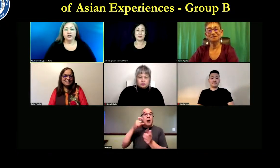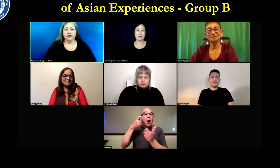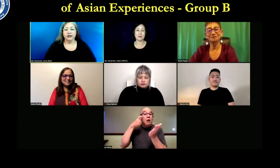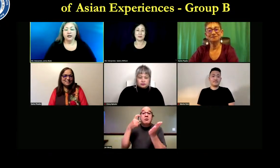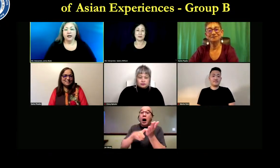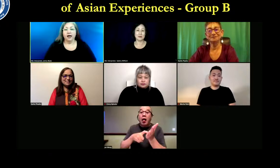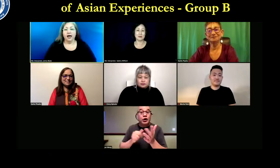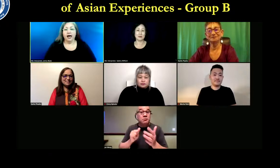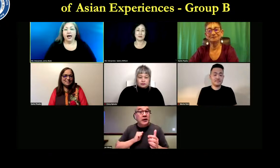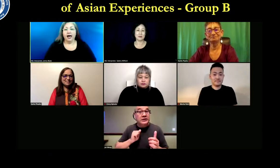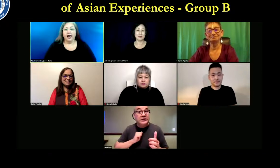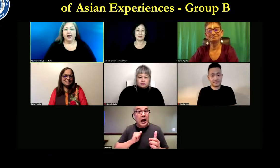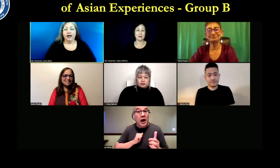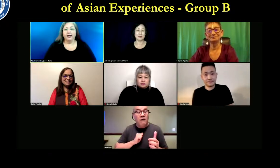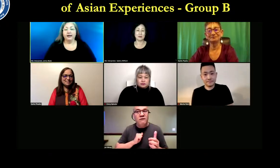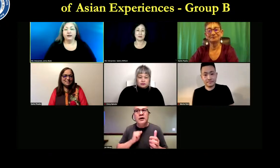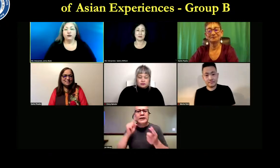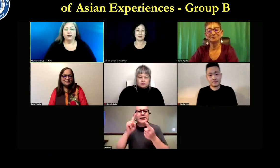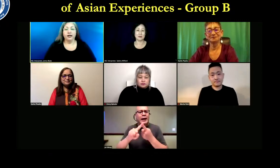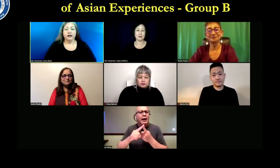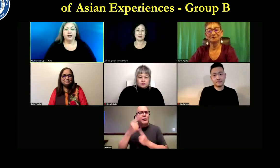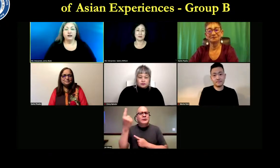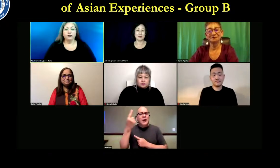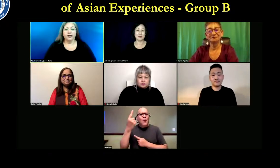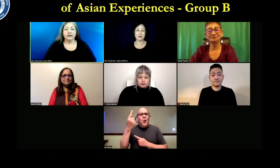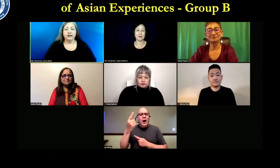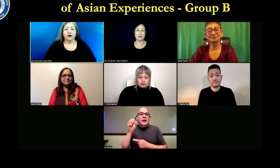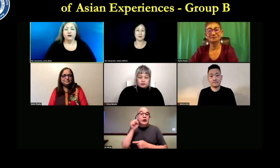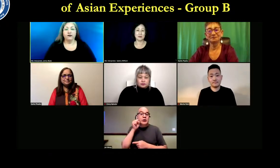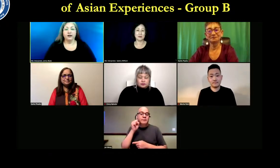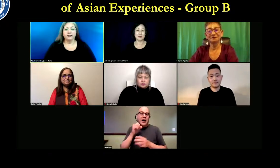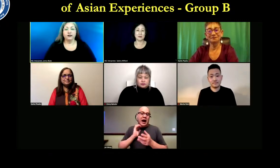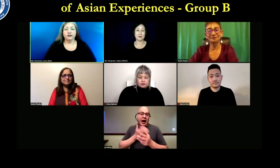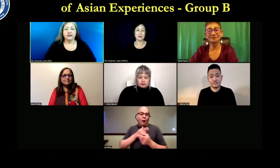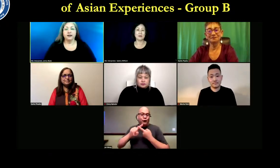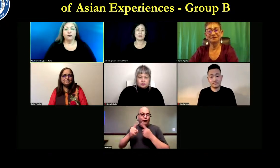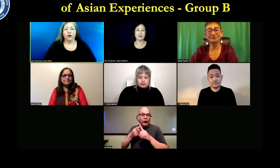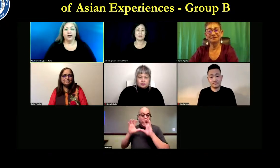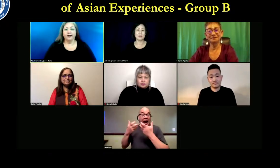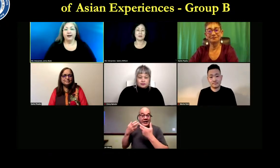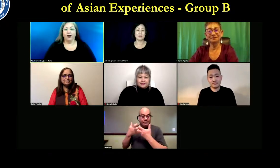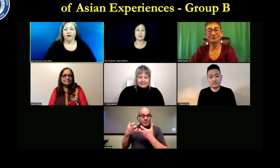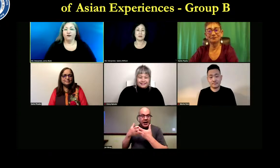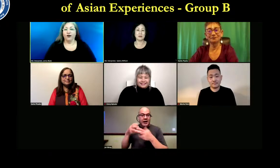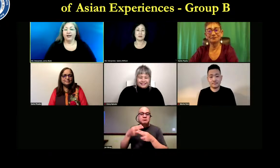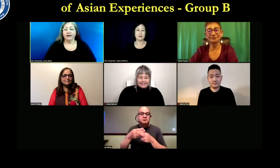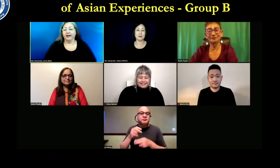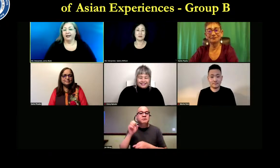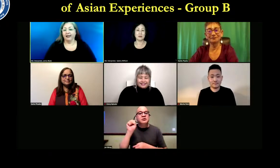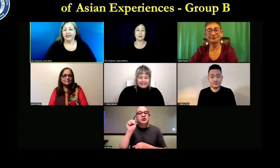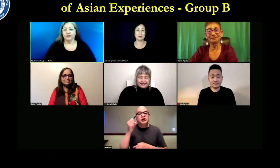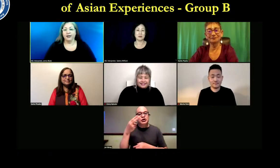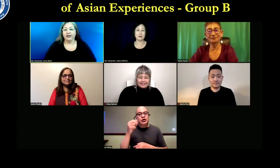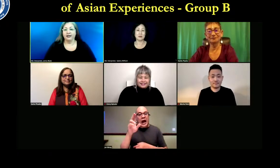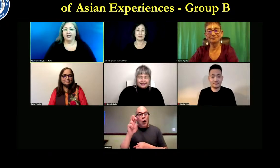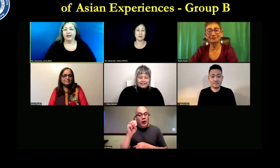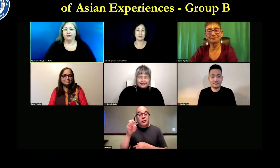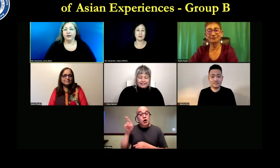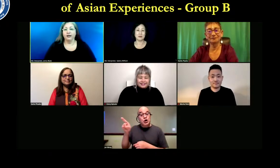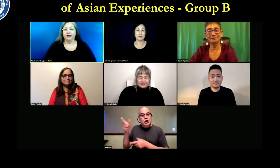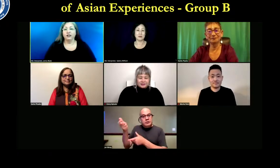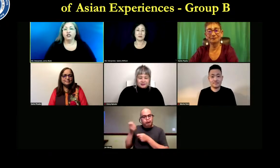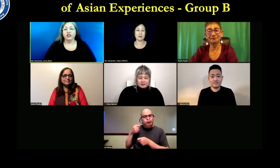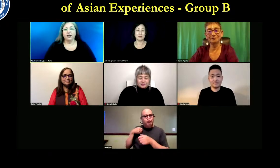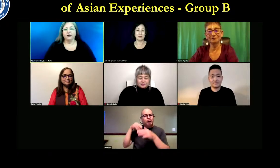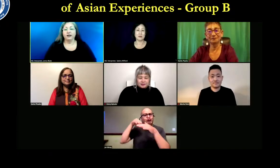Asian. I do not acknowledge myself until someone, our friend and classmate